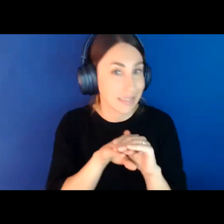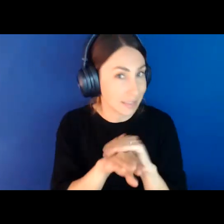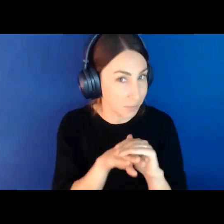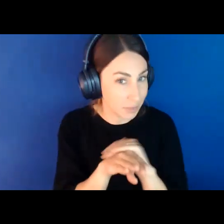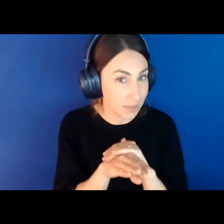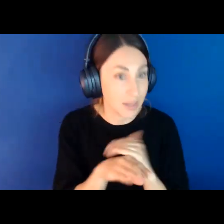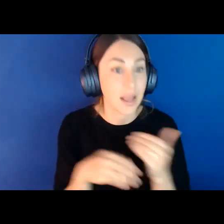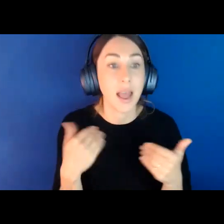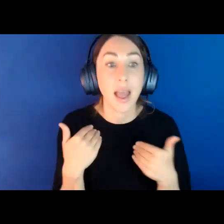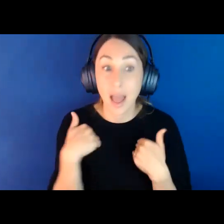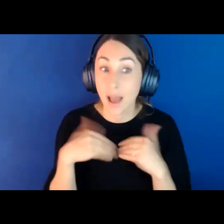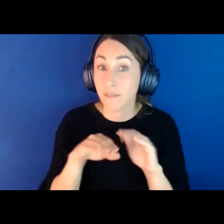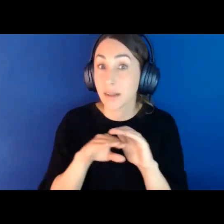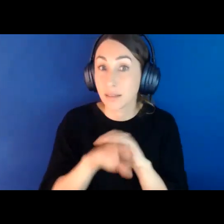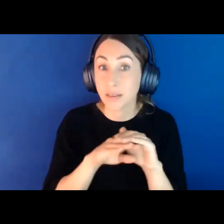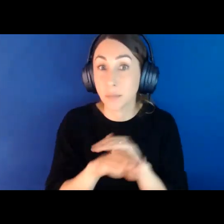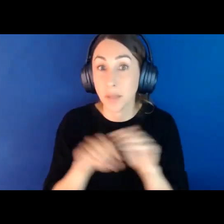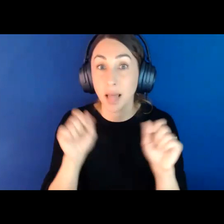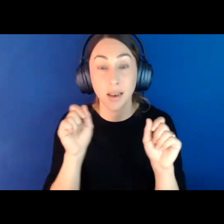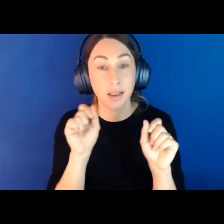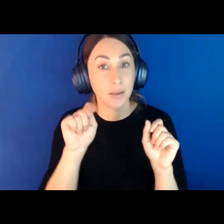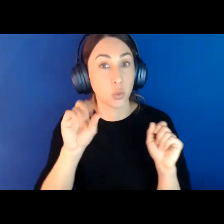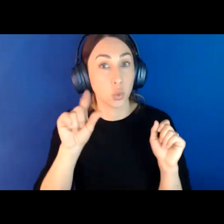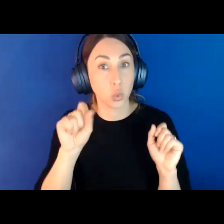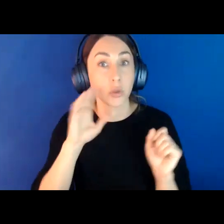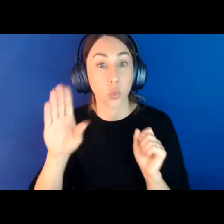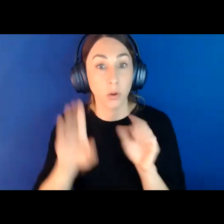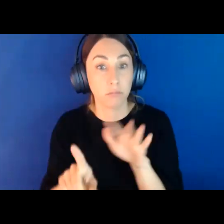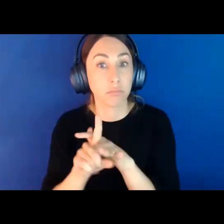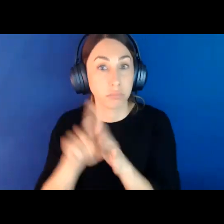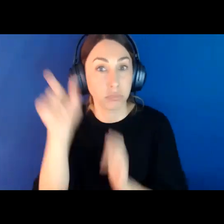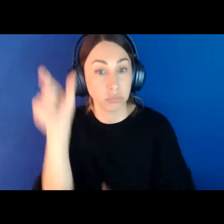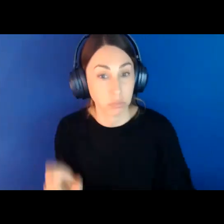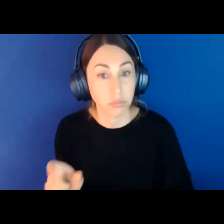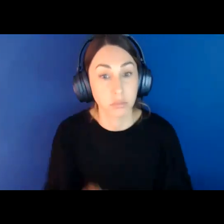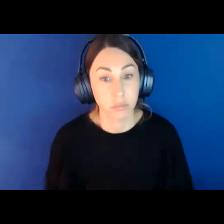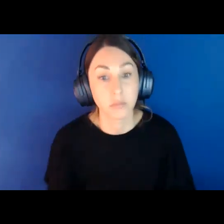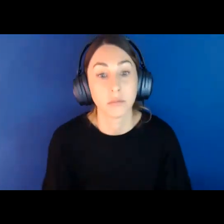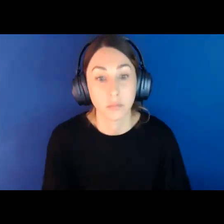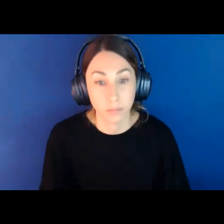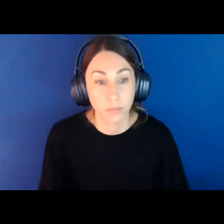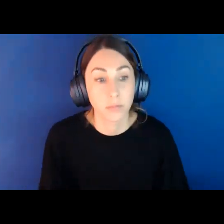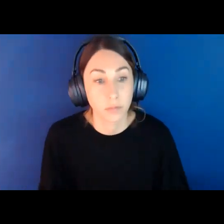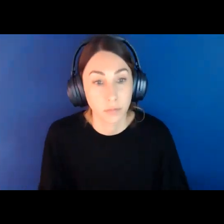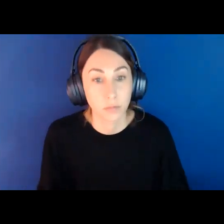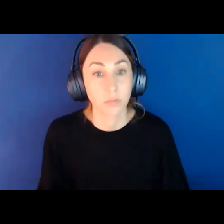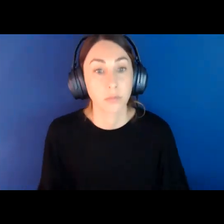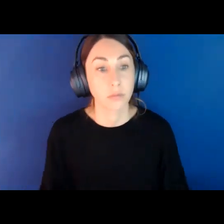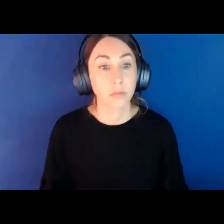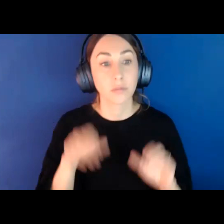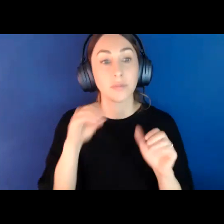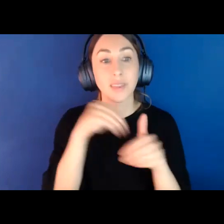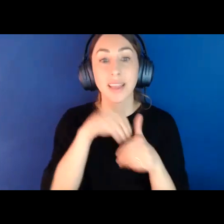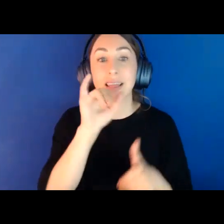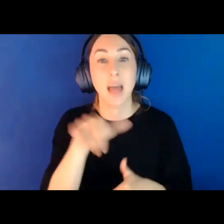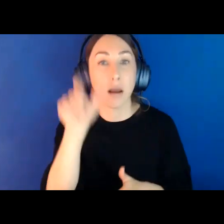accessibility tool set that will be displayed in a secondary toolbar. you can select in the